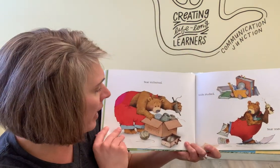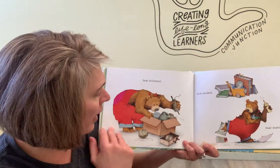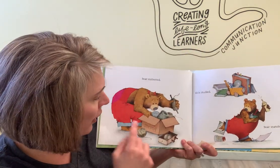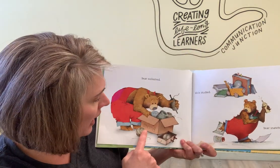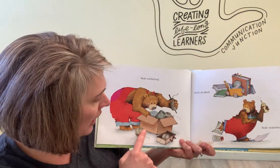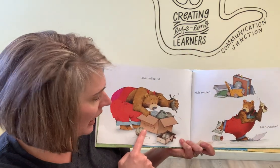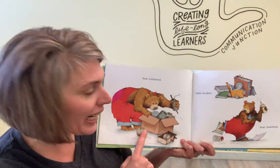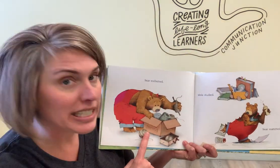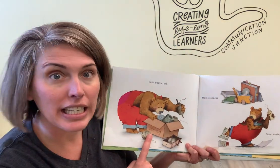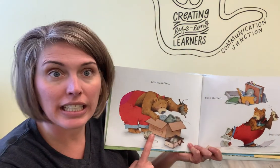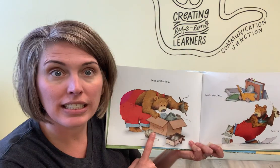Bear collected.